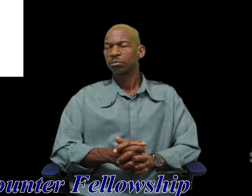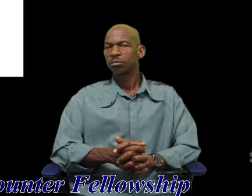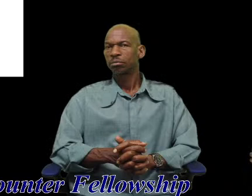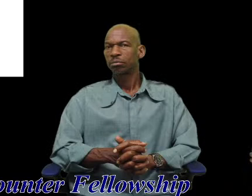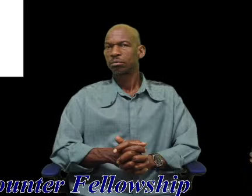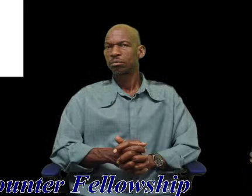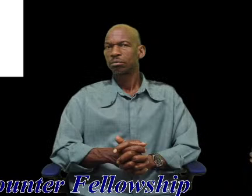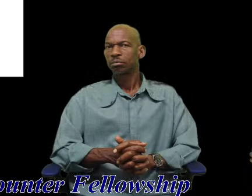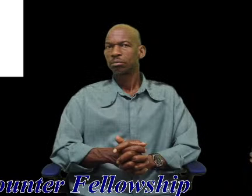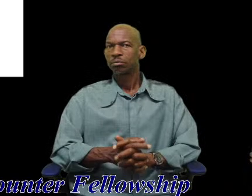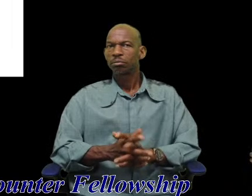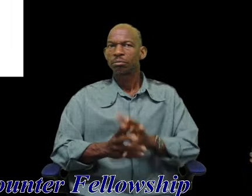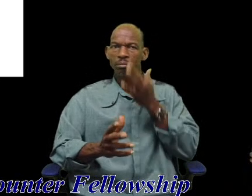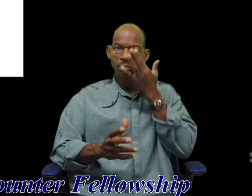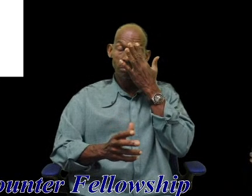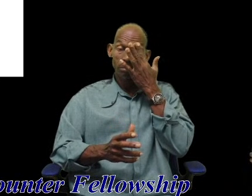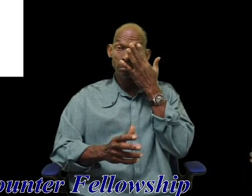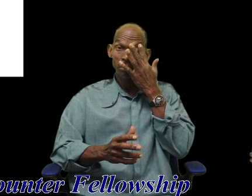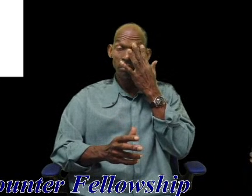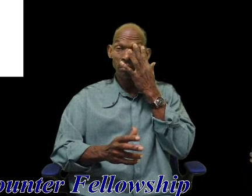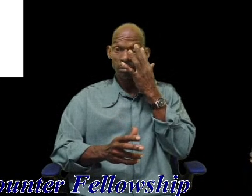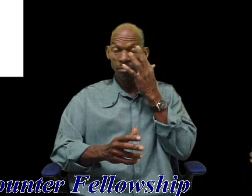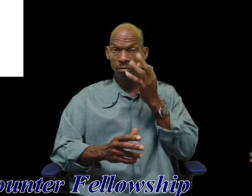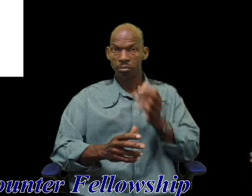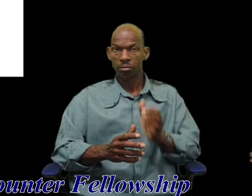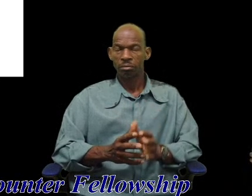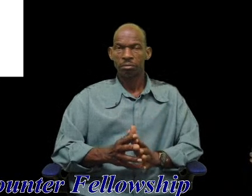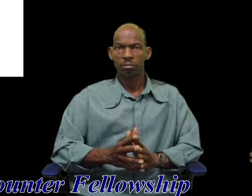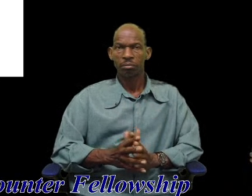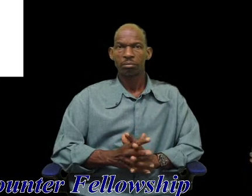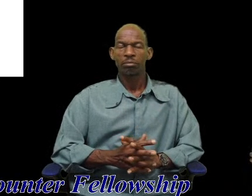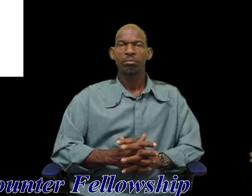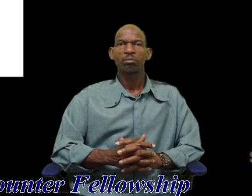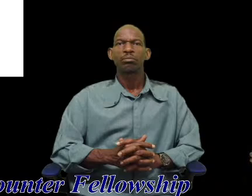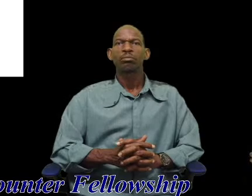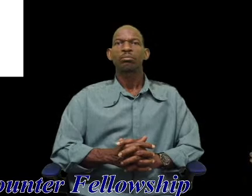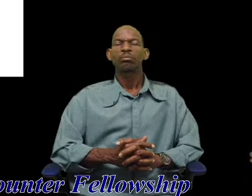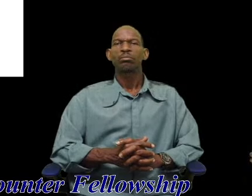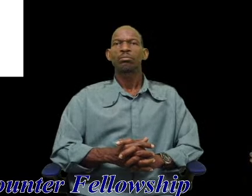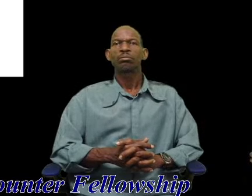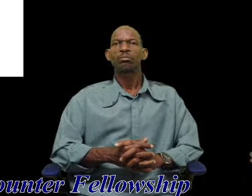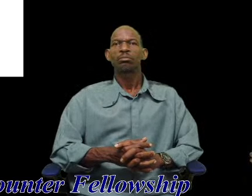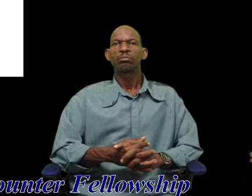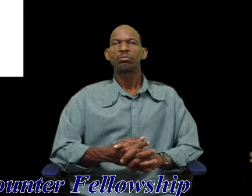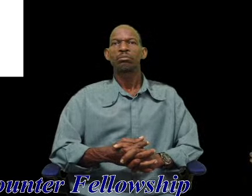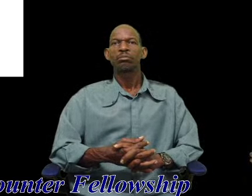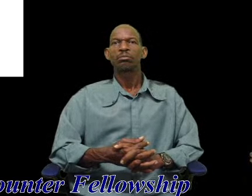which is red. And then what is own?